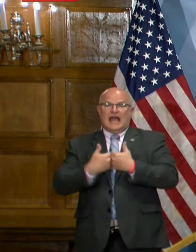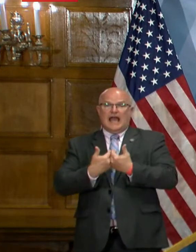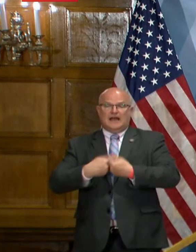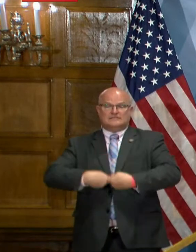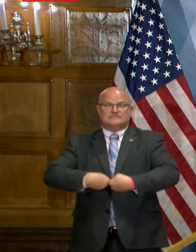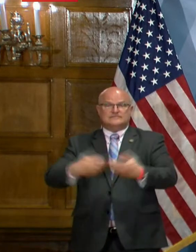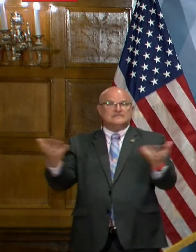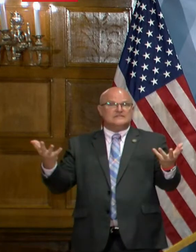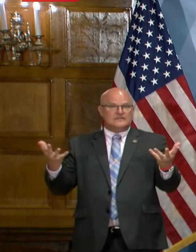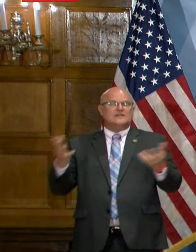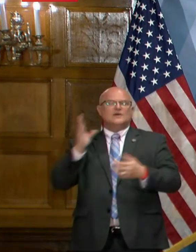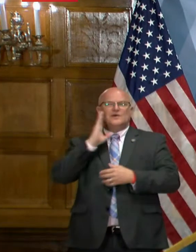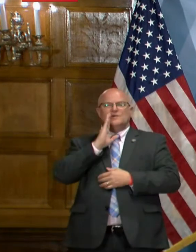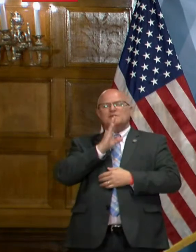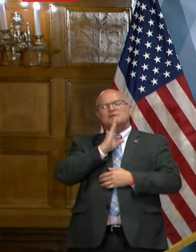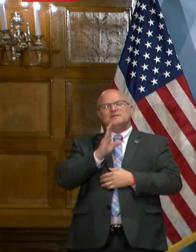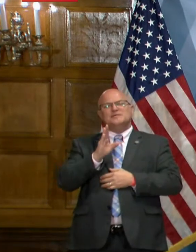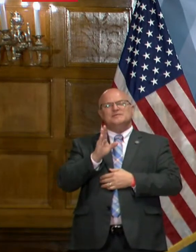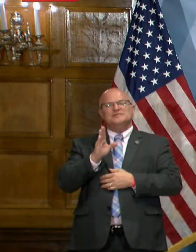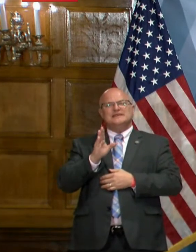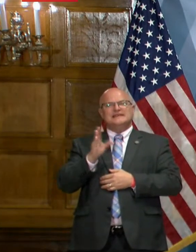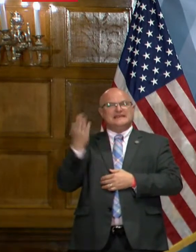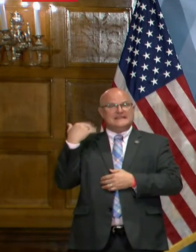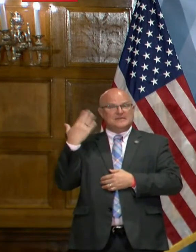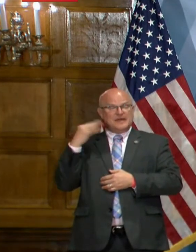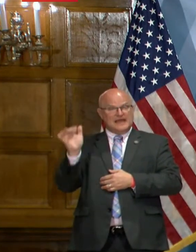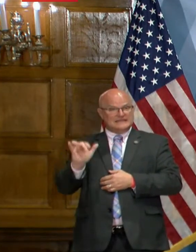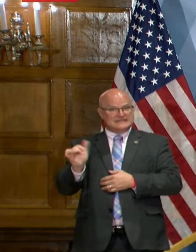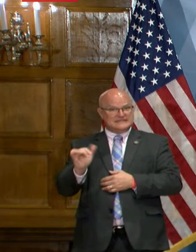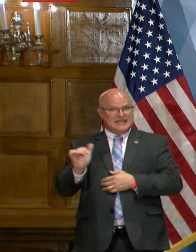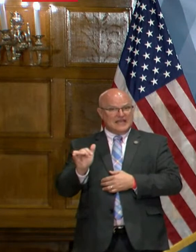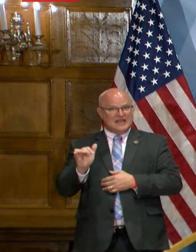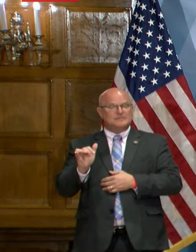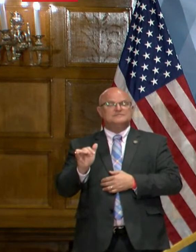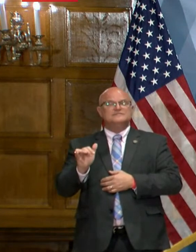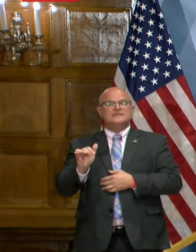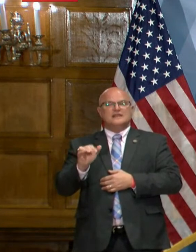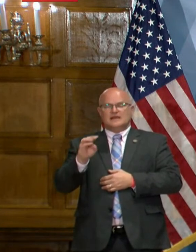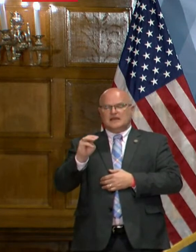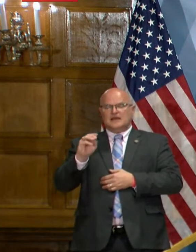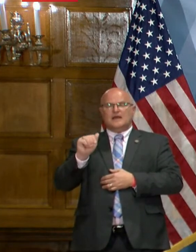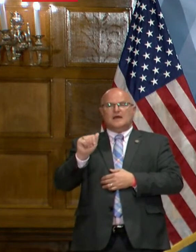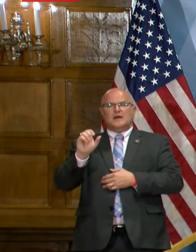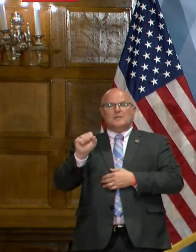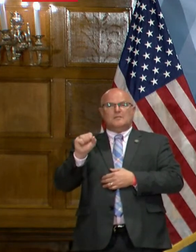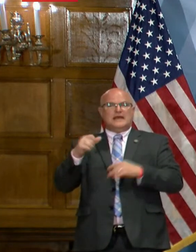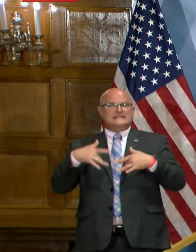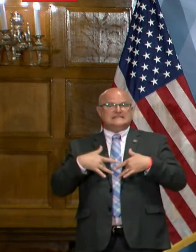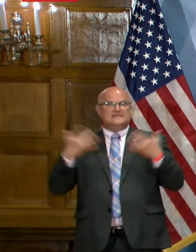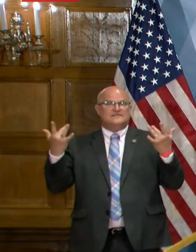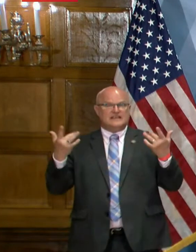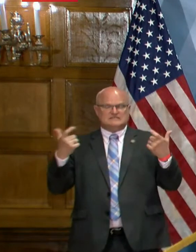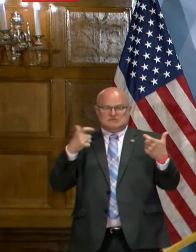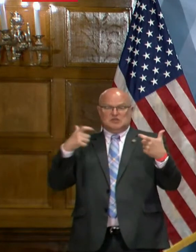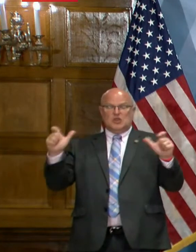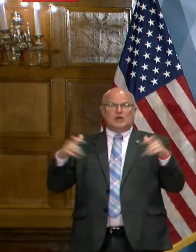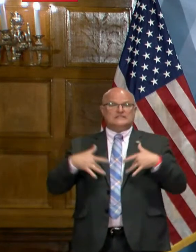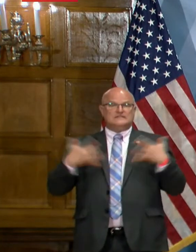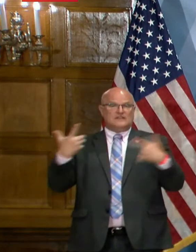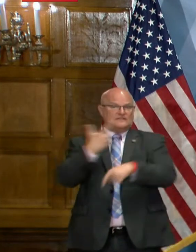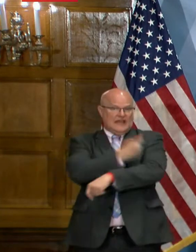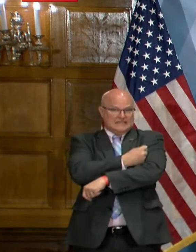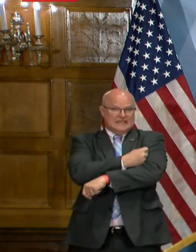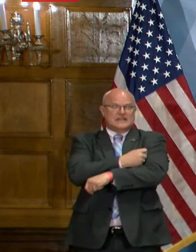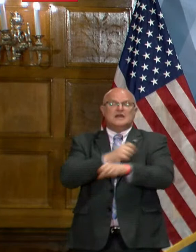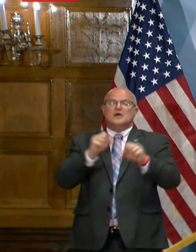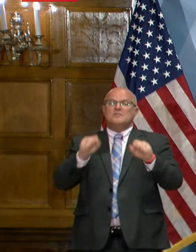delivering these. There will be, as has been in the past, significant mass events or large events for vaccination